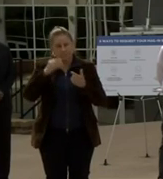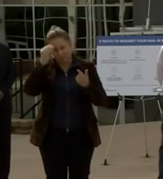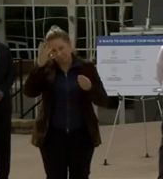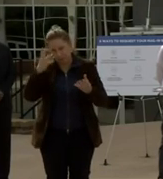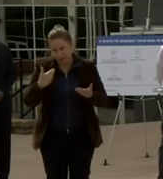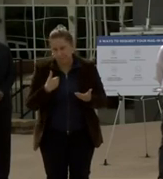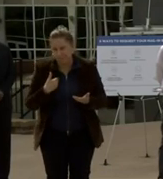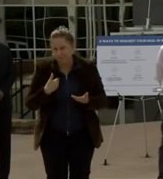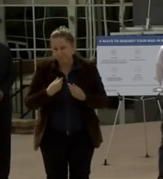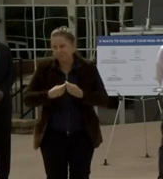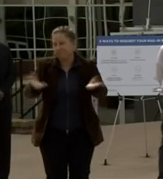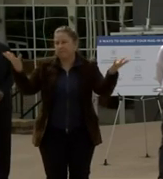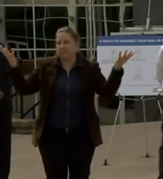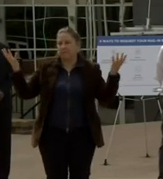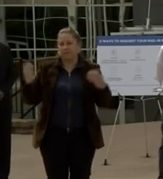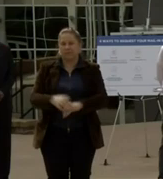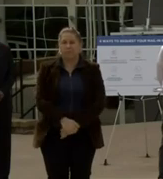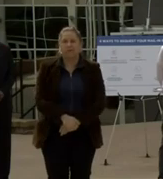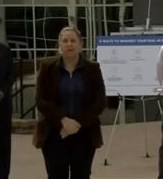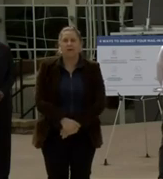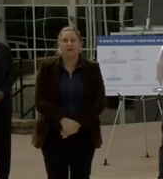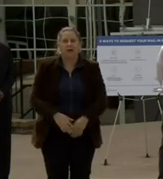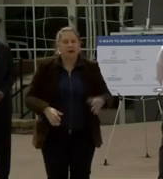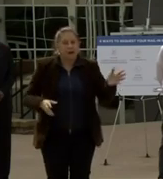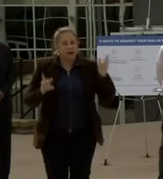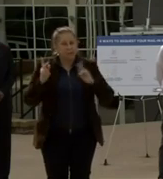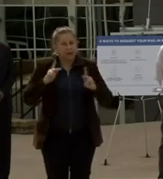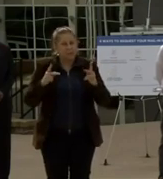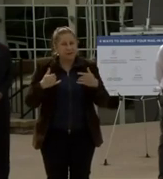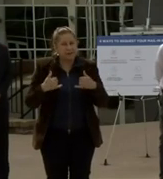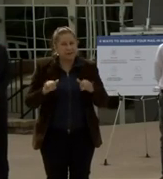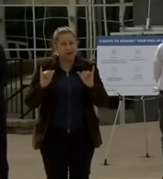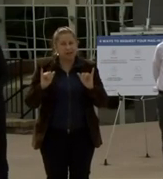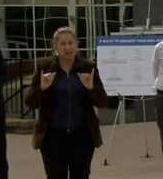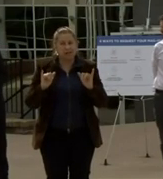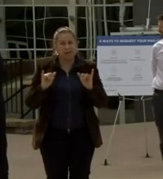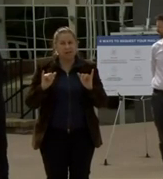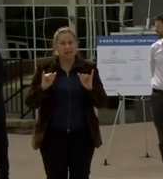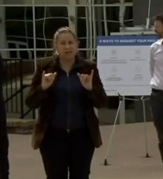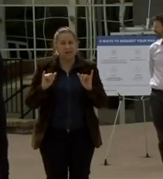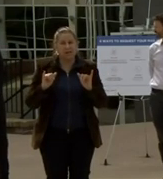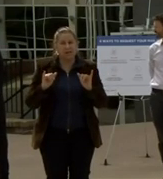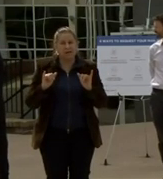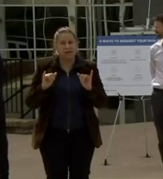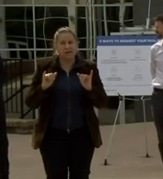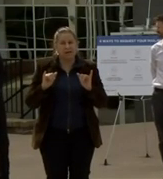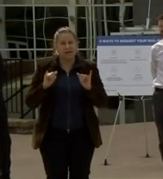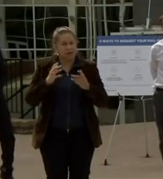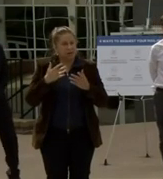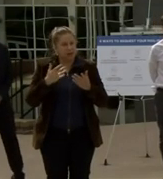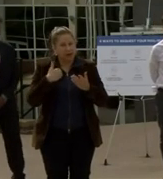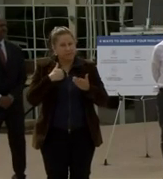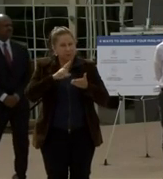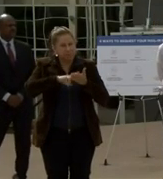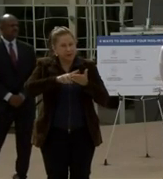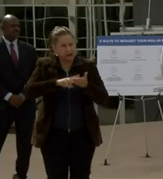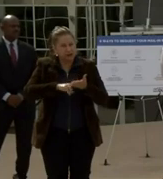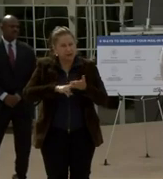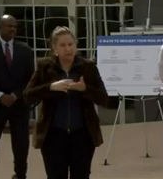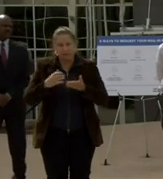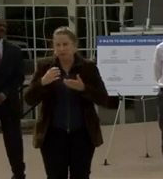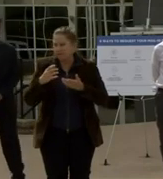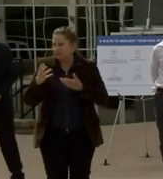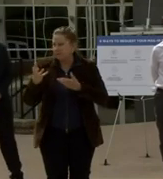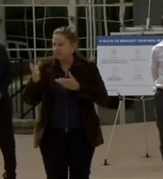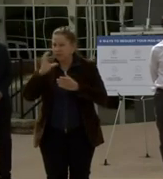Petition gatherers, and are people still collecting petitions right now? Are we still in a petition period for candidates? Petitions, ballot access